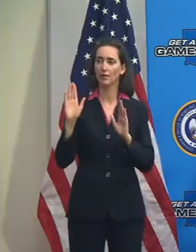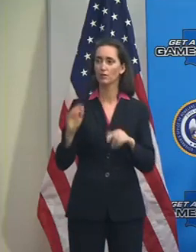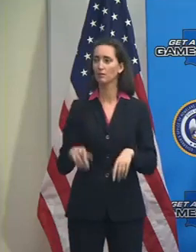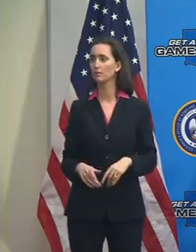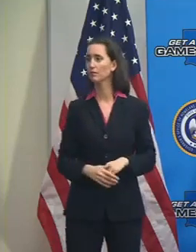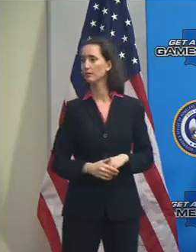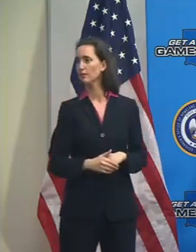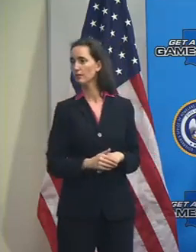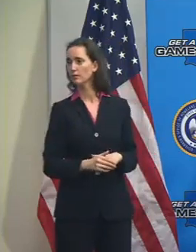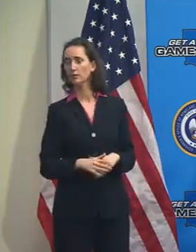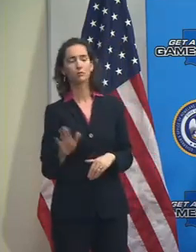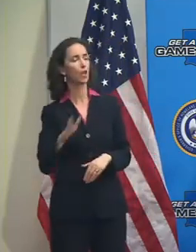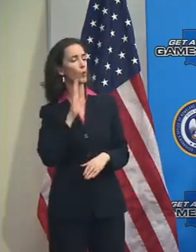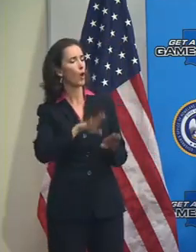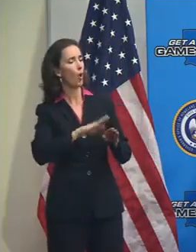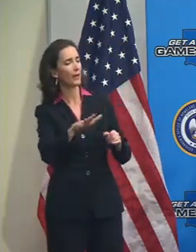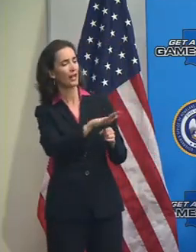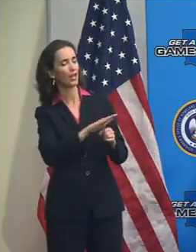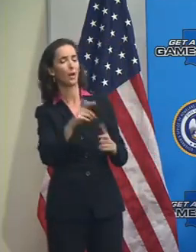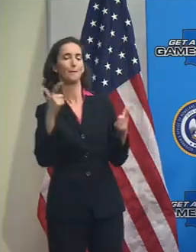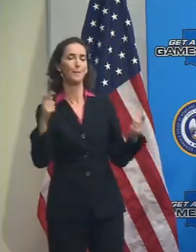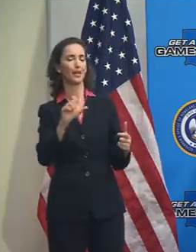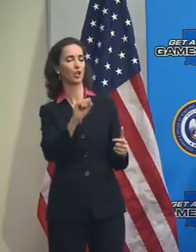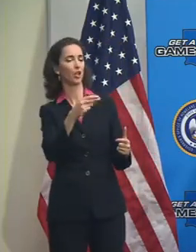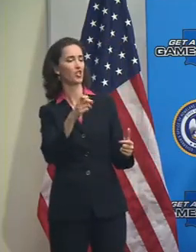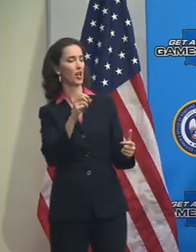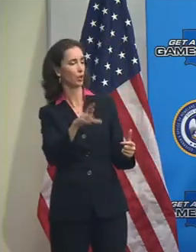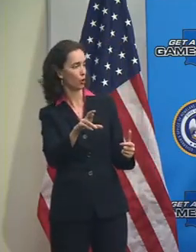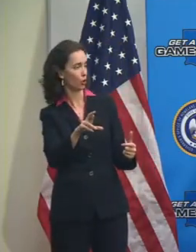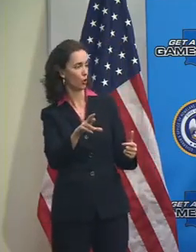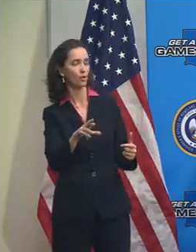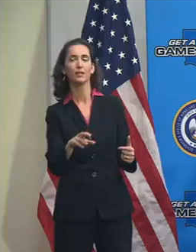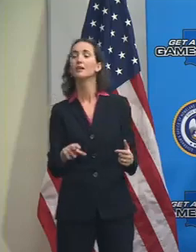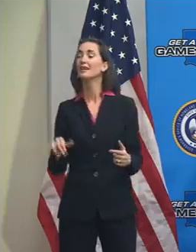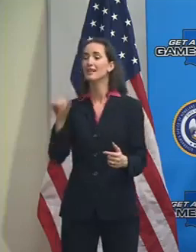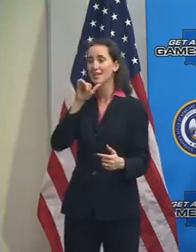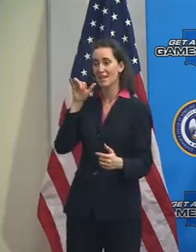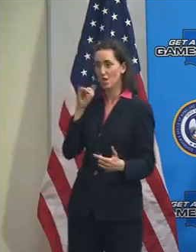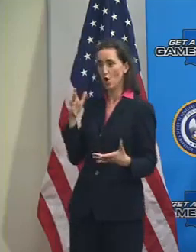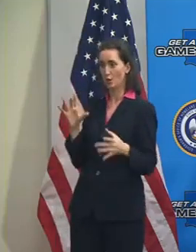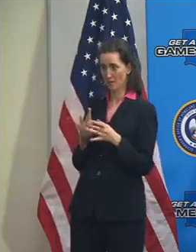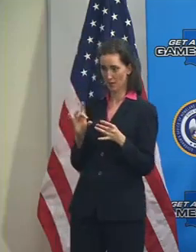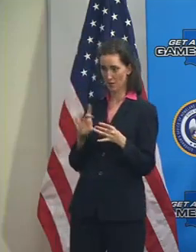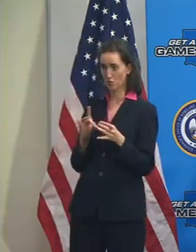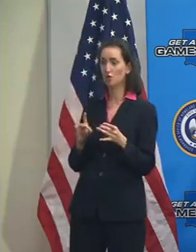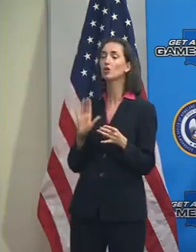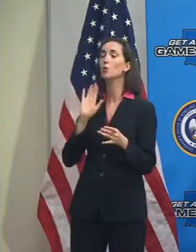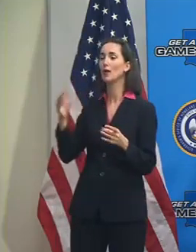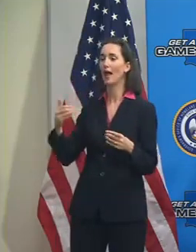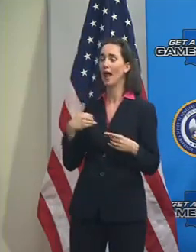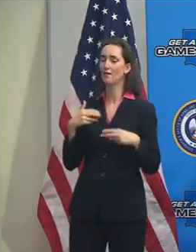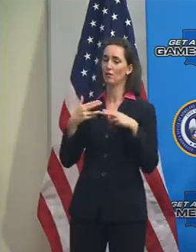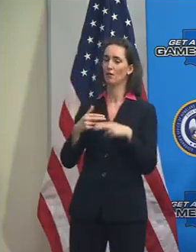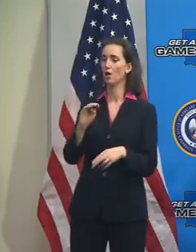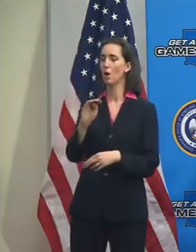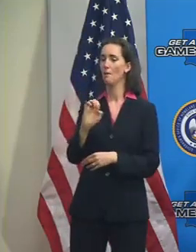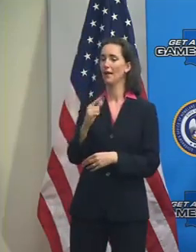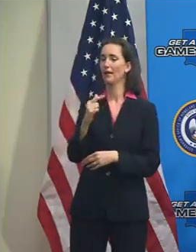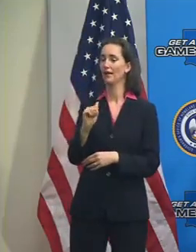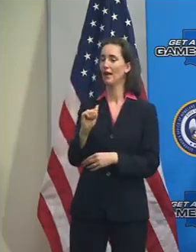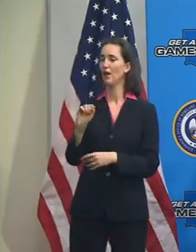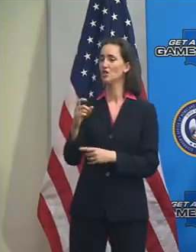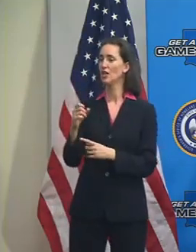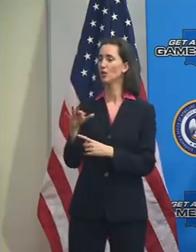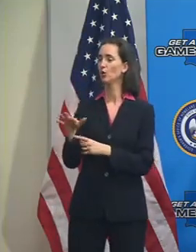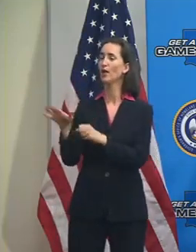of the mega shelters in the state Yeah. areas or not? Yeah, as I mentioned yesterday, we're going to have a mega shelter in Alexandria that is